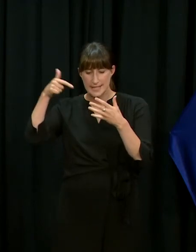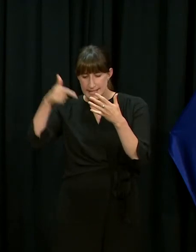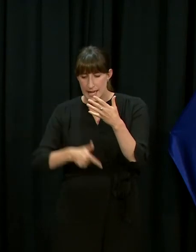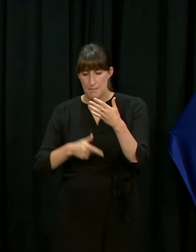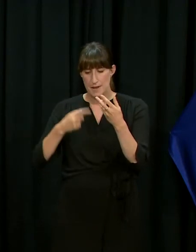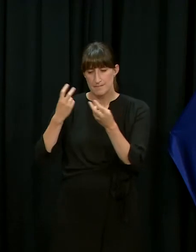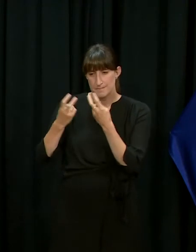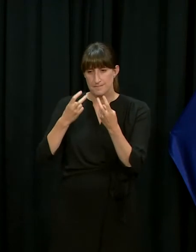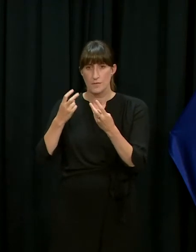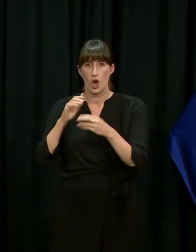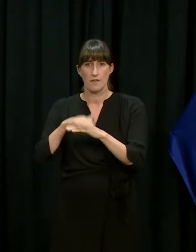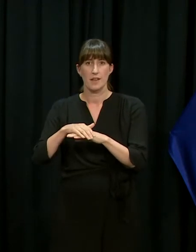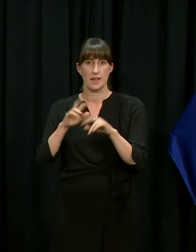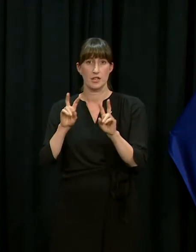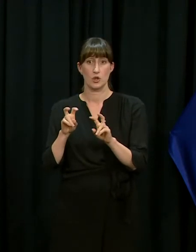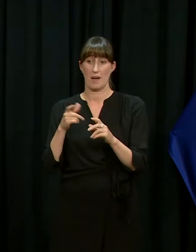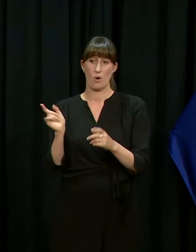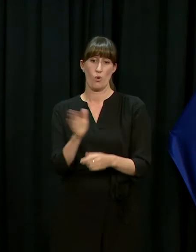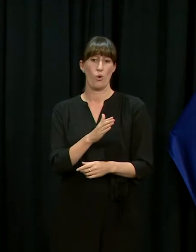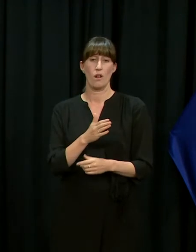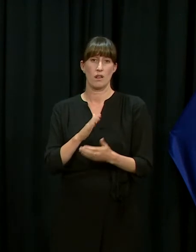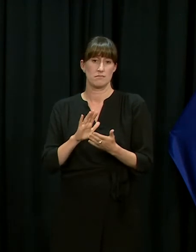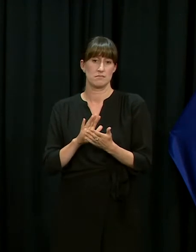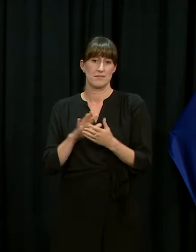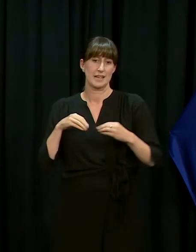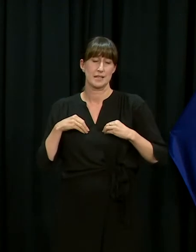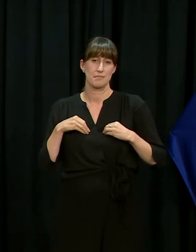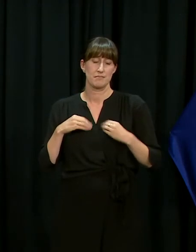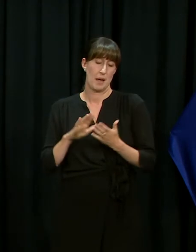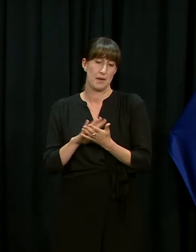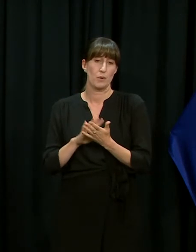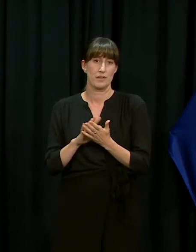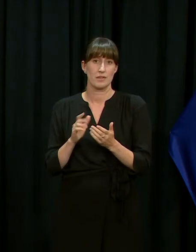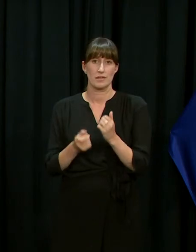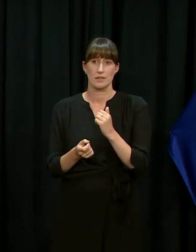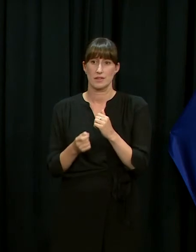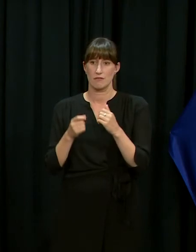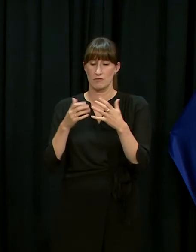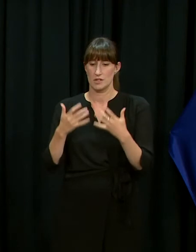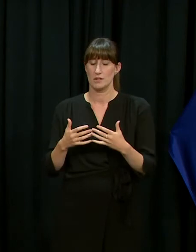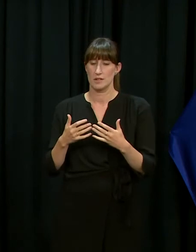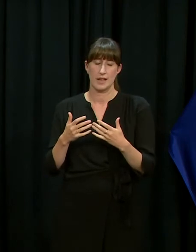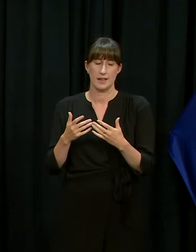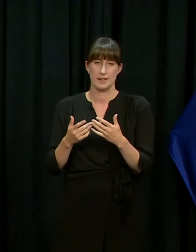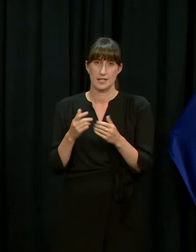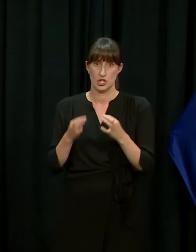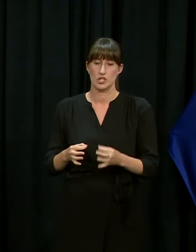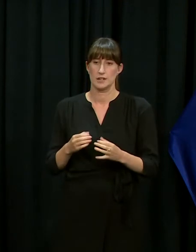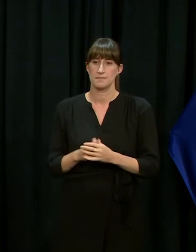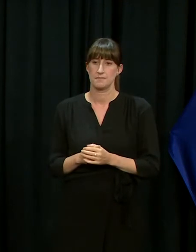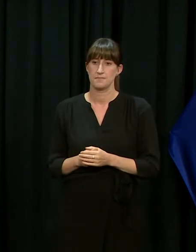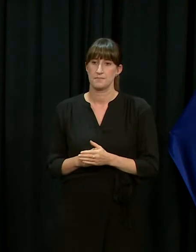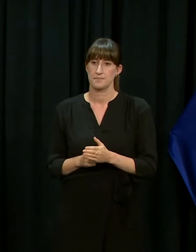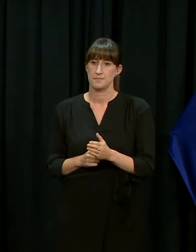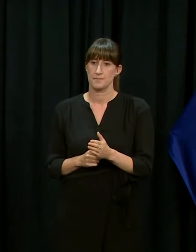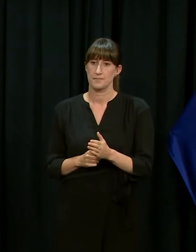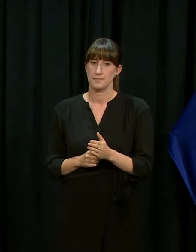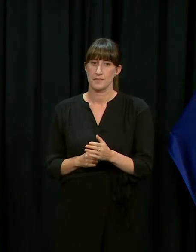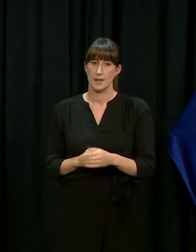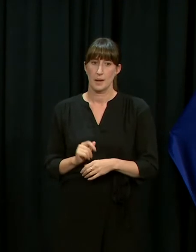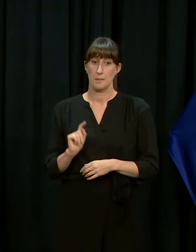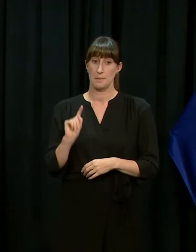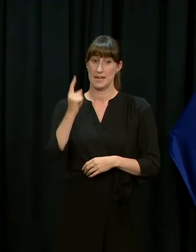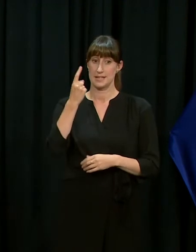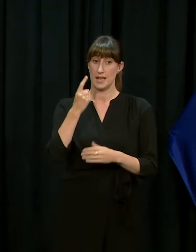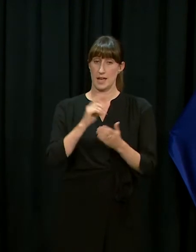with this outcome. Yeah. Minister directly criticised some of the countries leading epidemiologists yesterday. So what was Minister that? Hipkins, he directly criticised some of